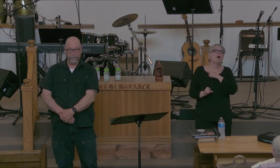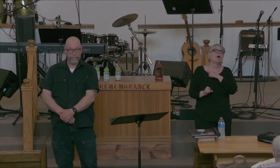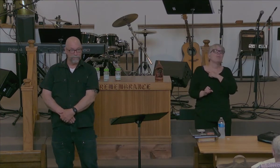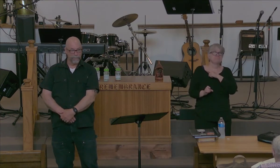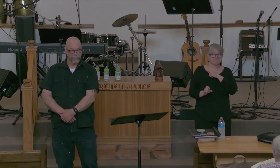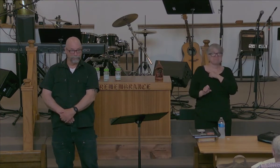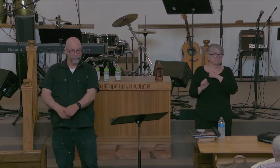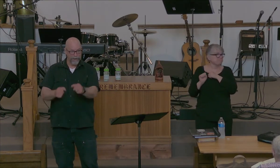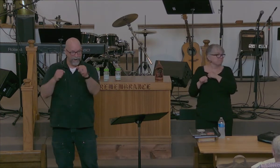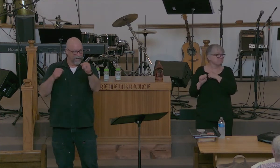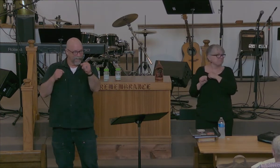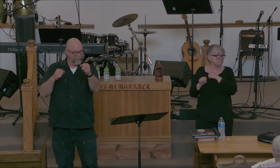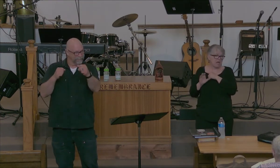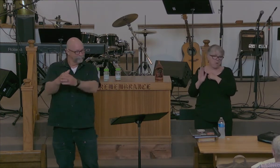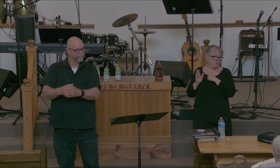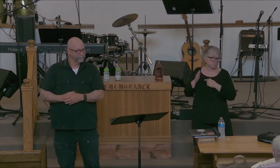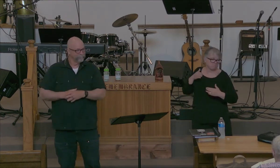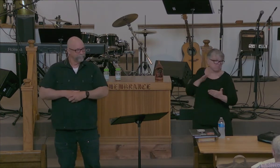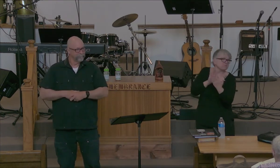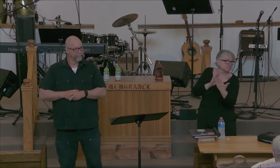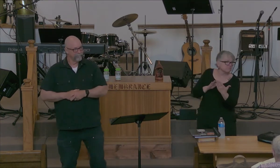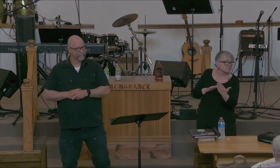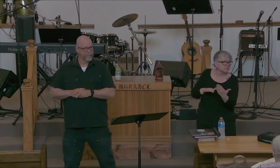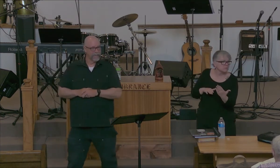yeah, baby, that'd be a great idea.